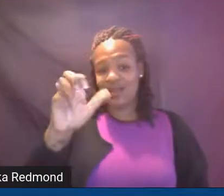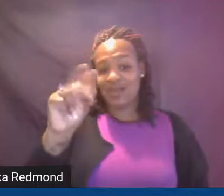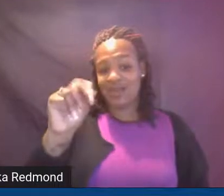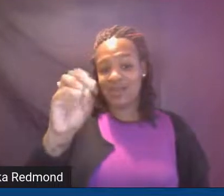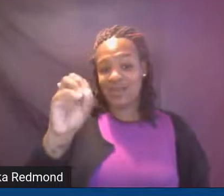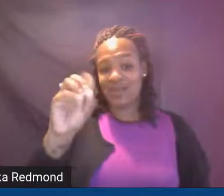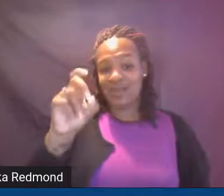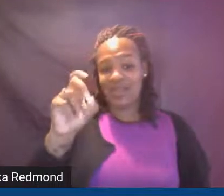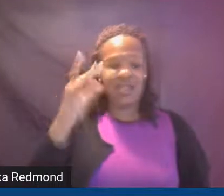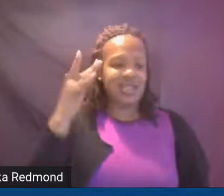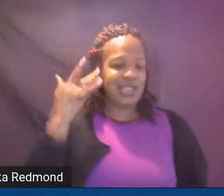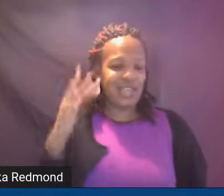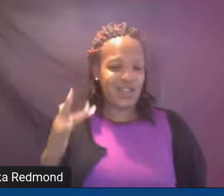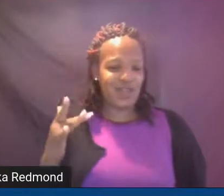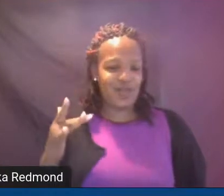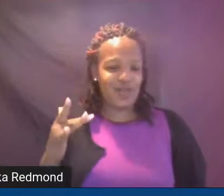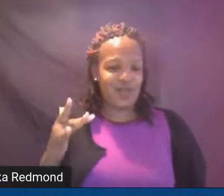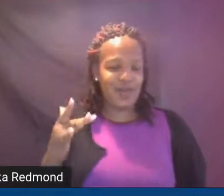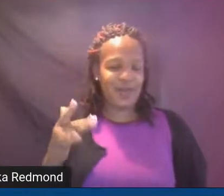is a really